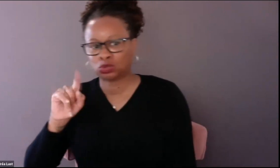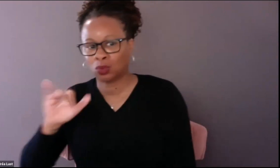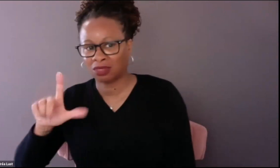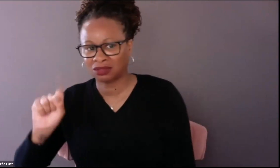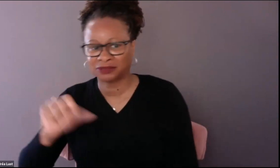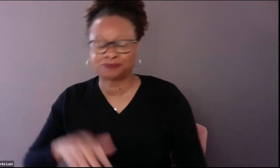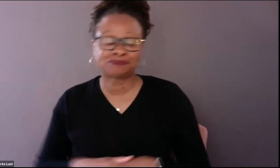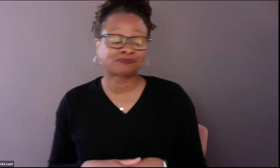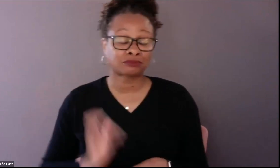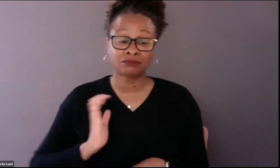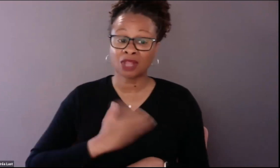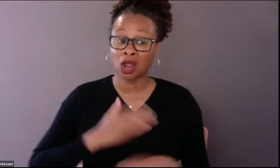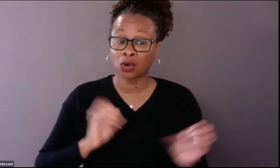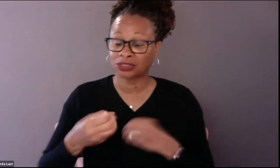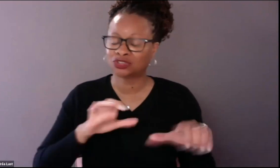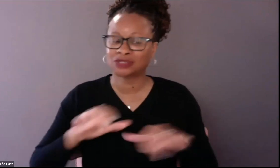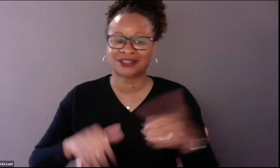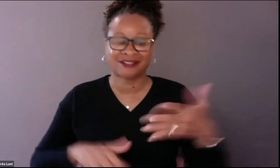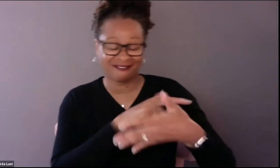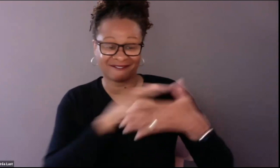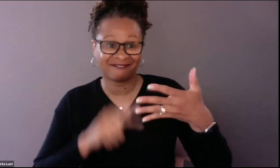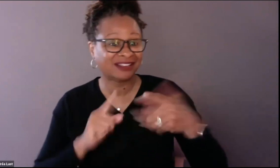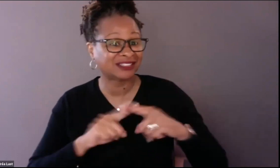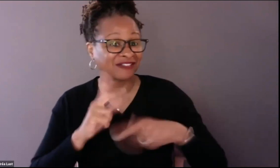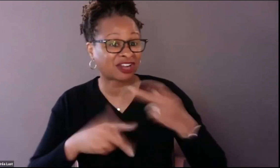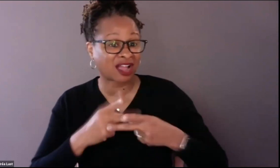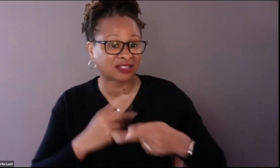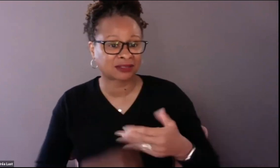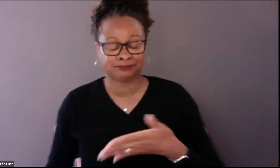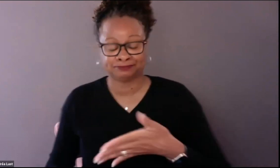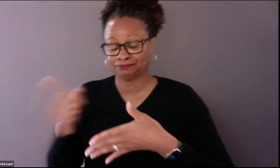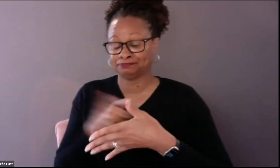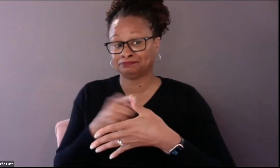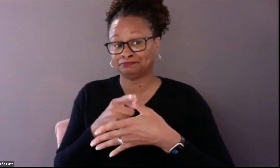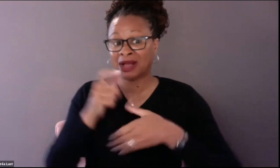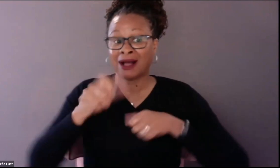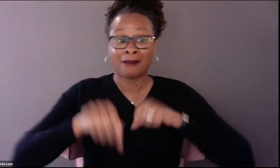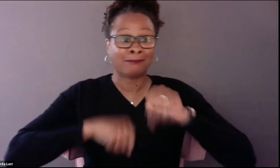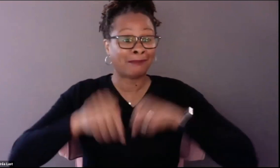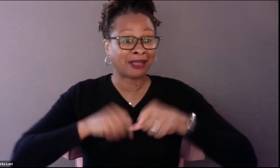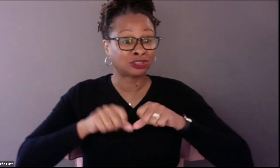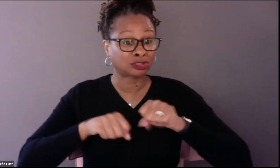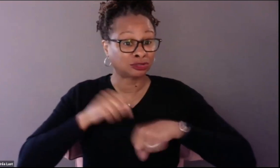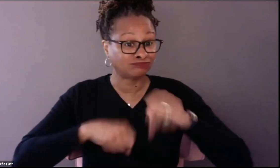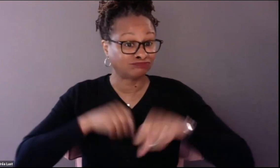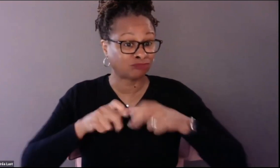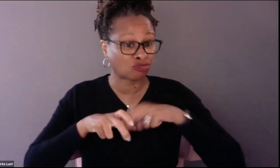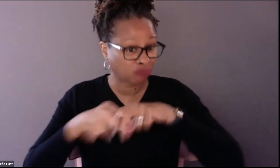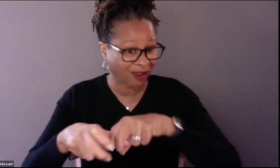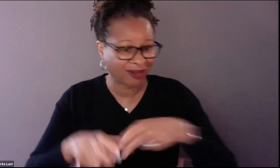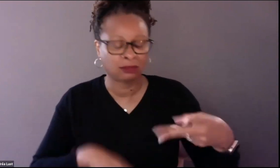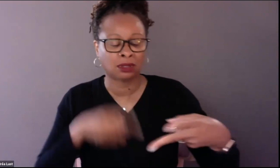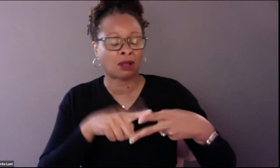types of community mobility rituals: community bicycle rides, neighborhood walking